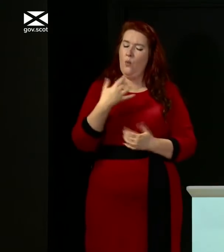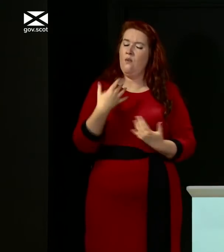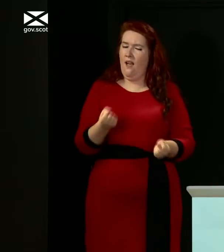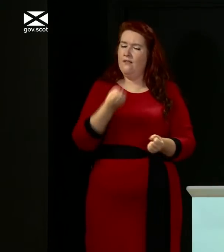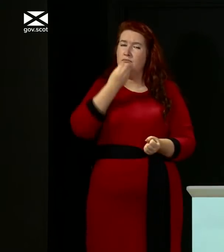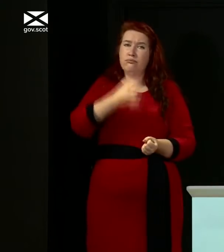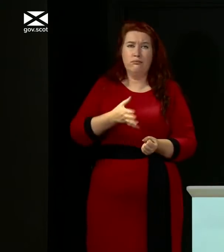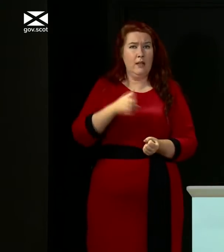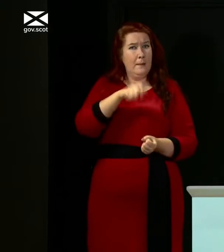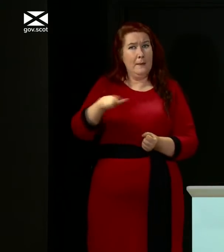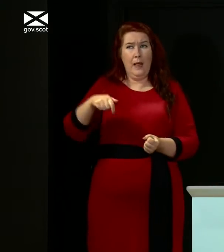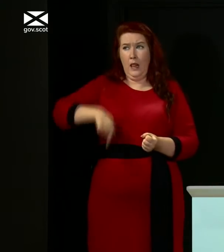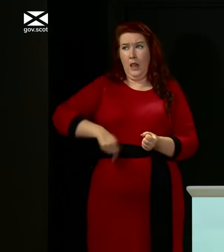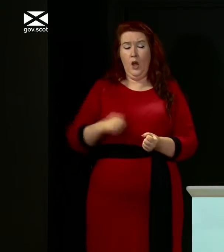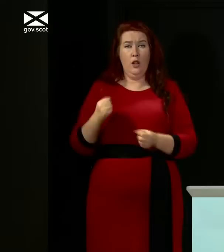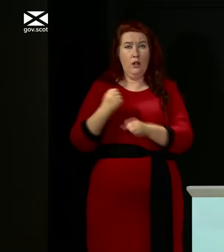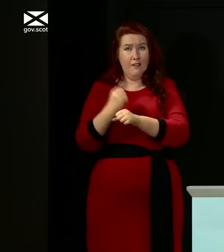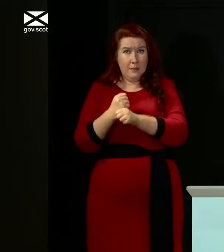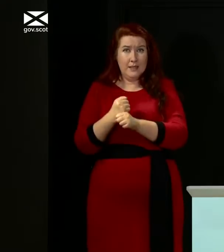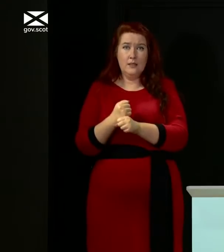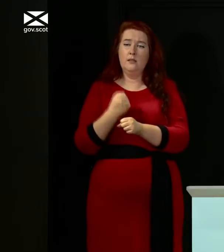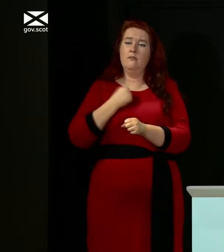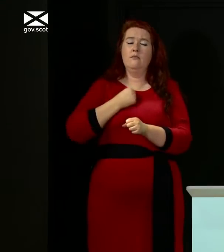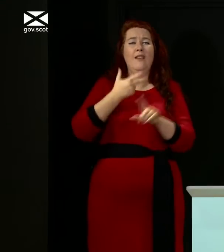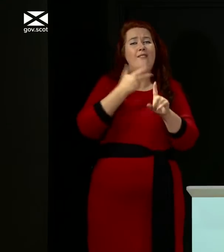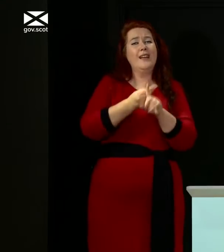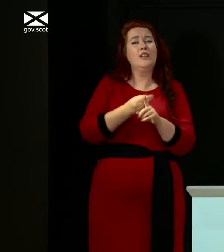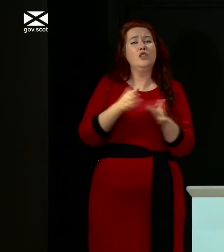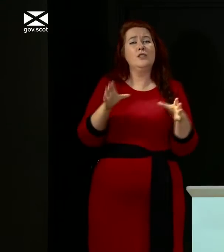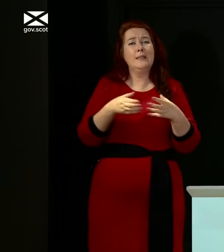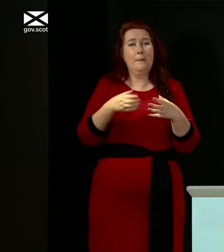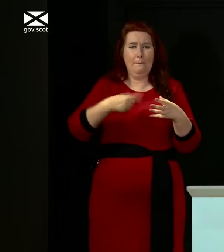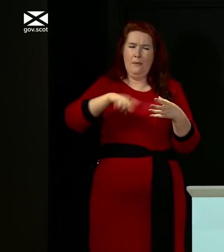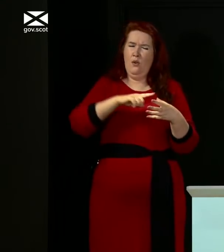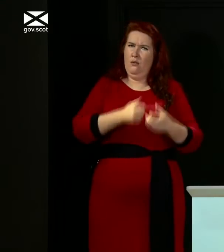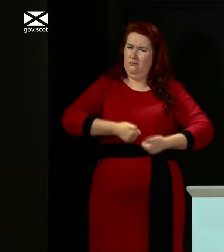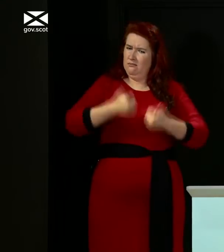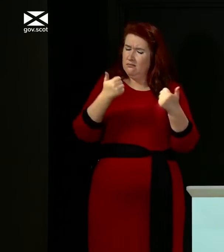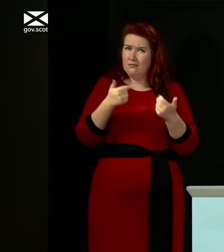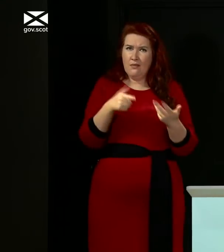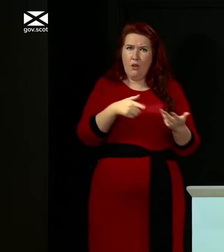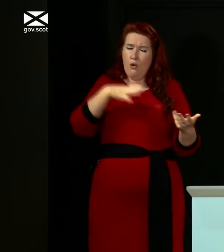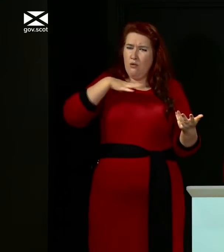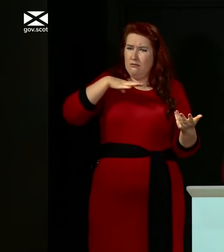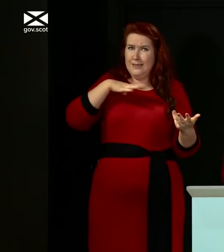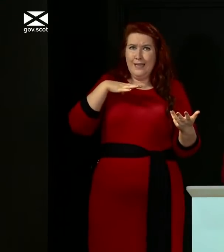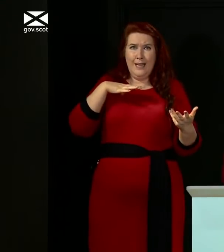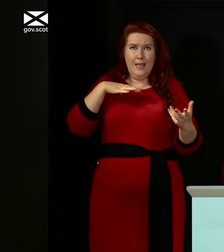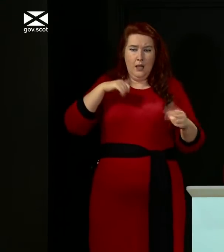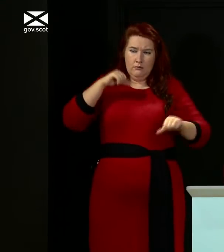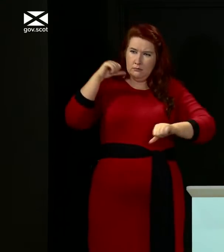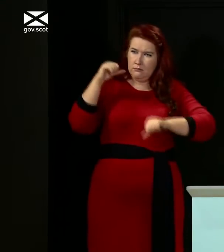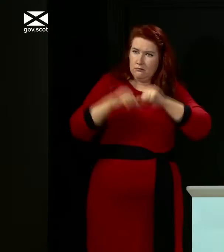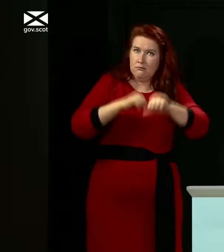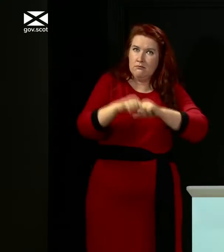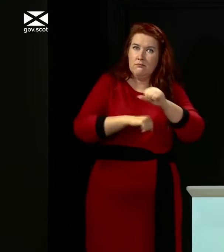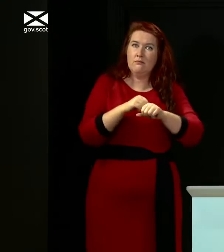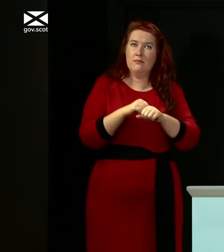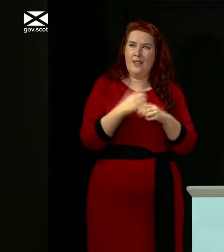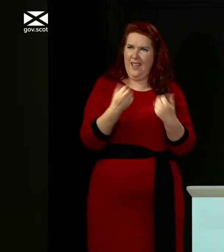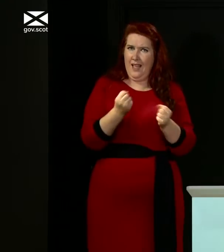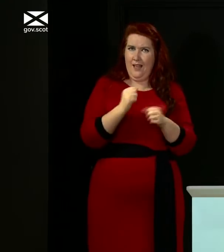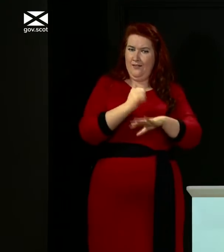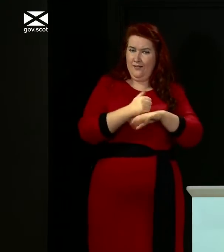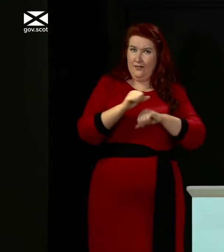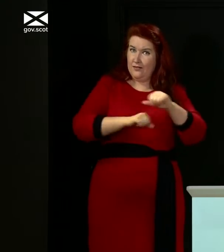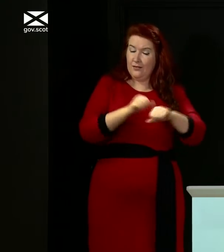in the government working on this. Our vaccination team is extremely good and has already, you know, got a programme up and running. We